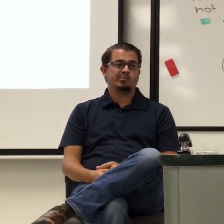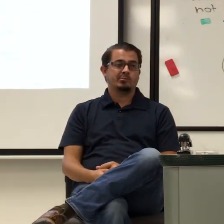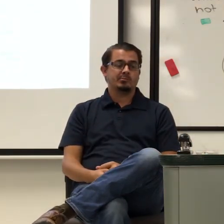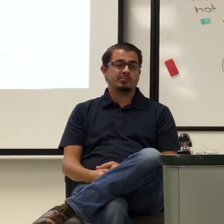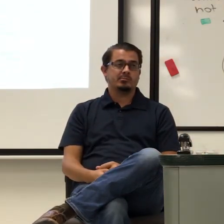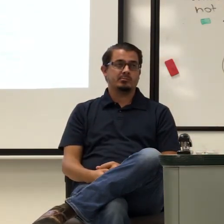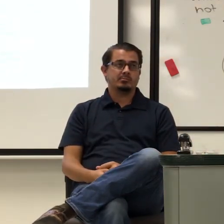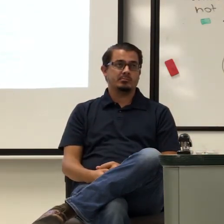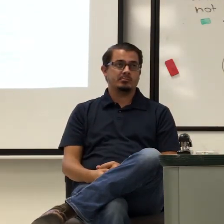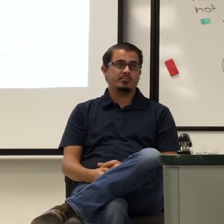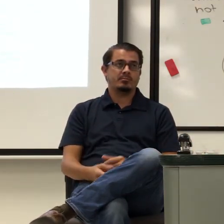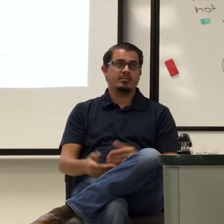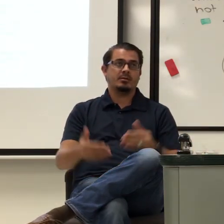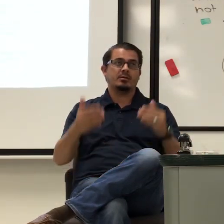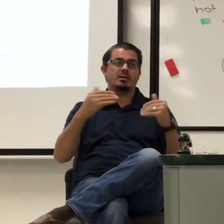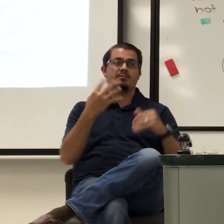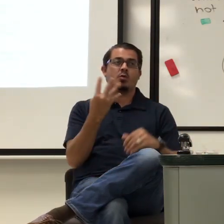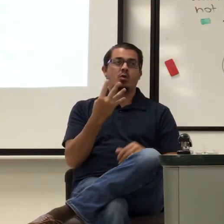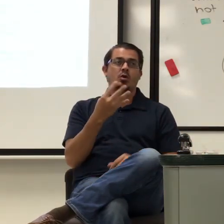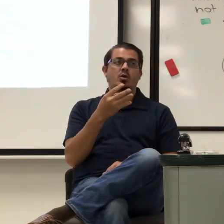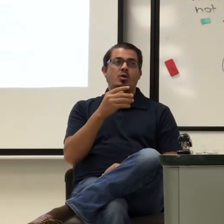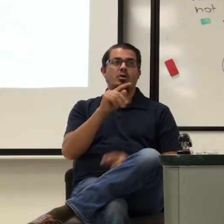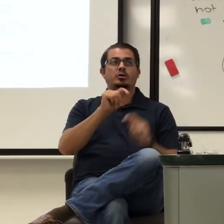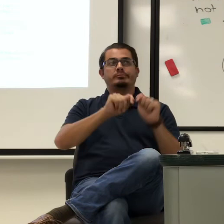Step 4, transcription.